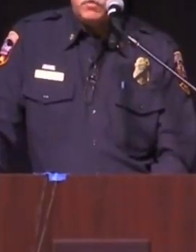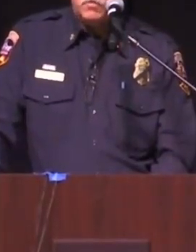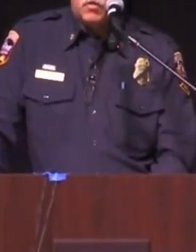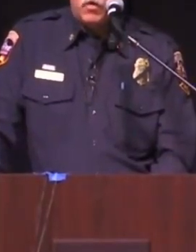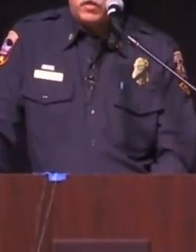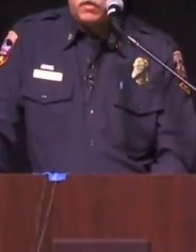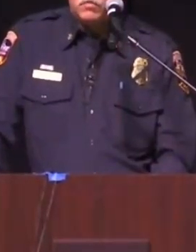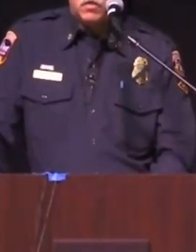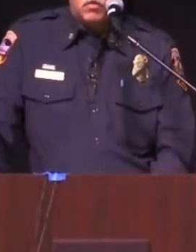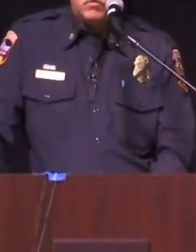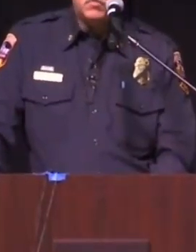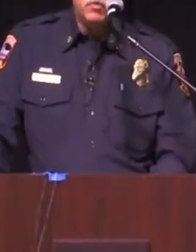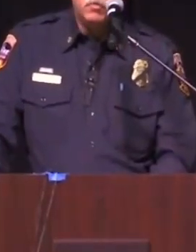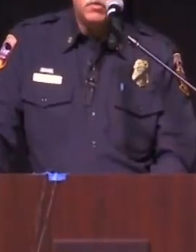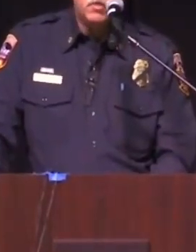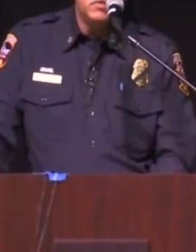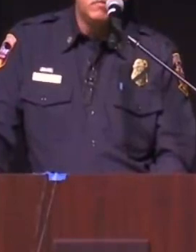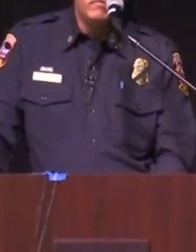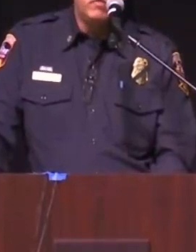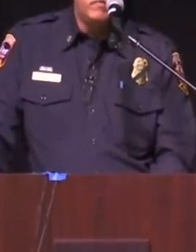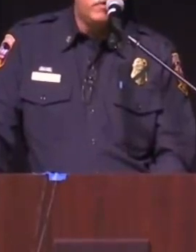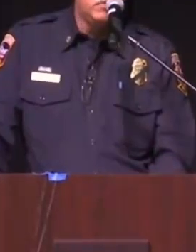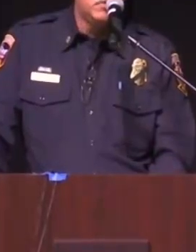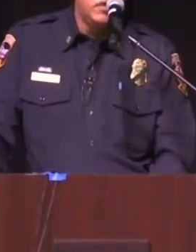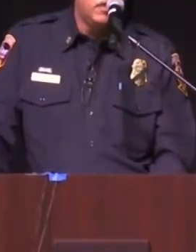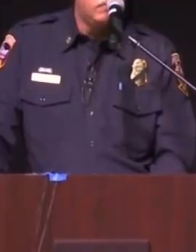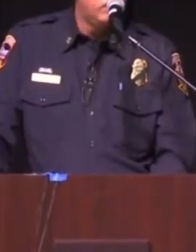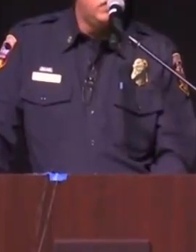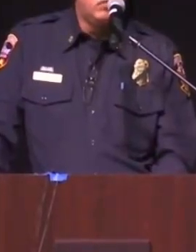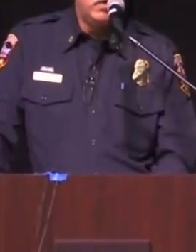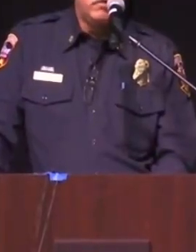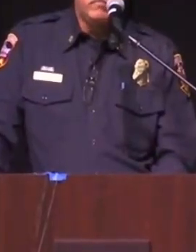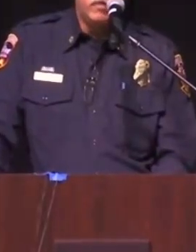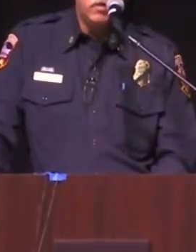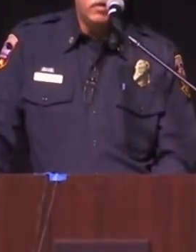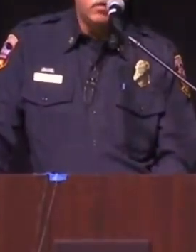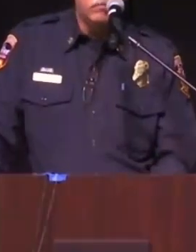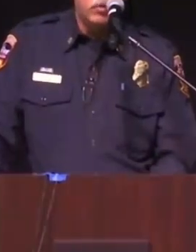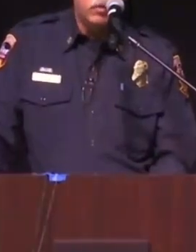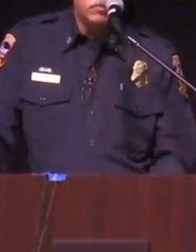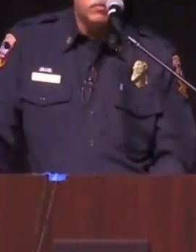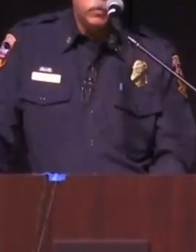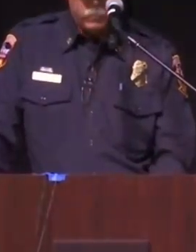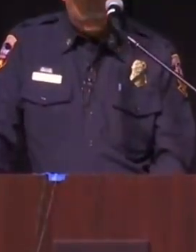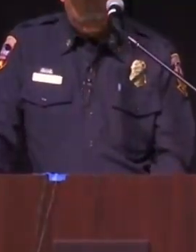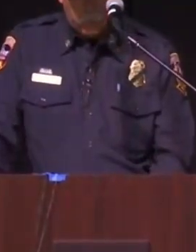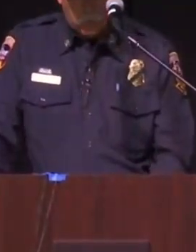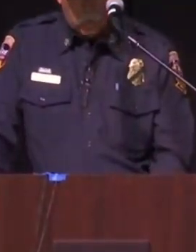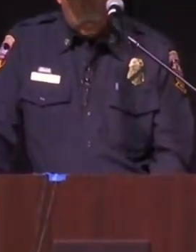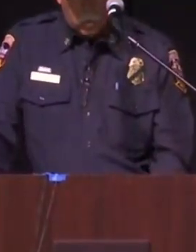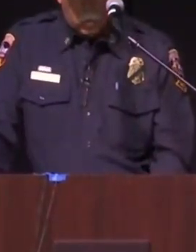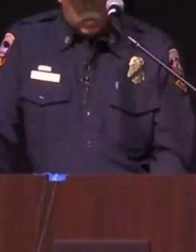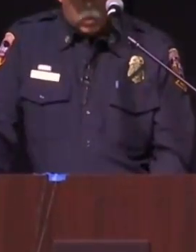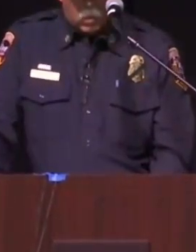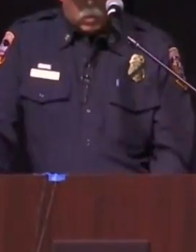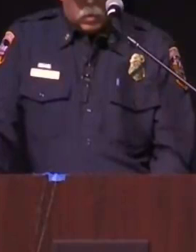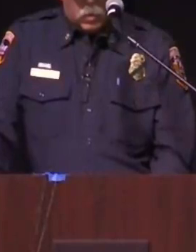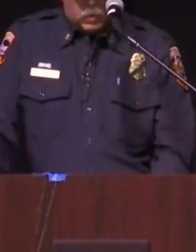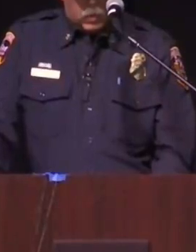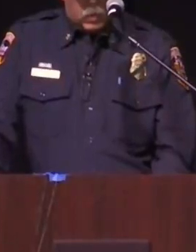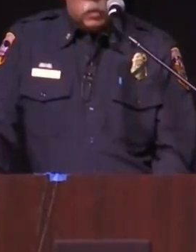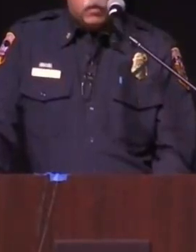if our information is correct, that is the largest mobilization of firefighters of any wildland fire in California history.